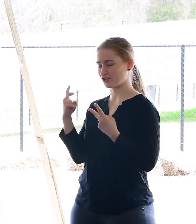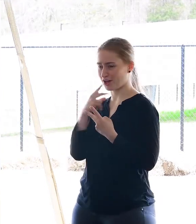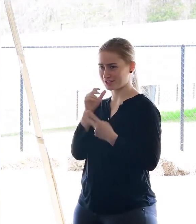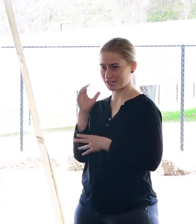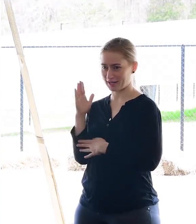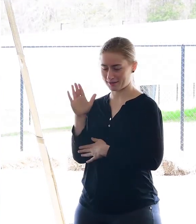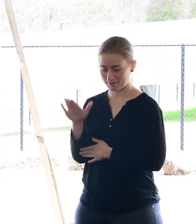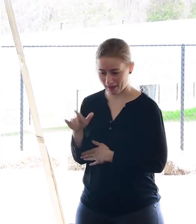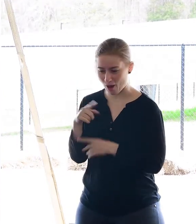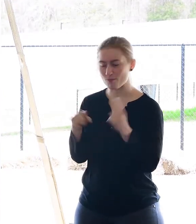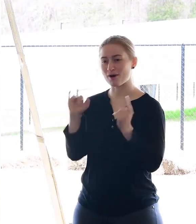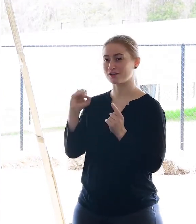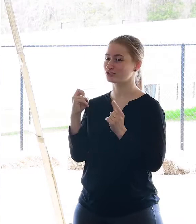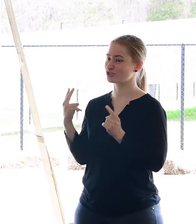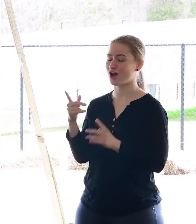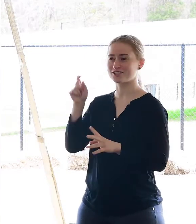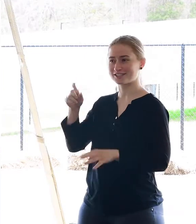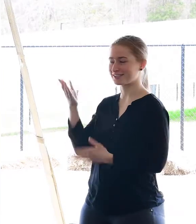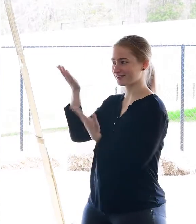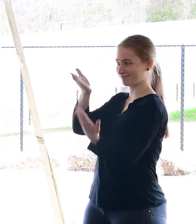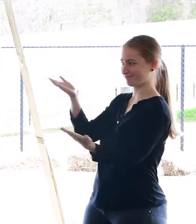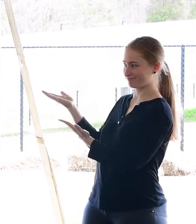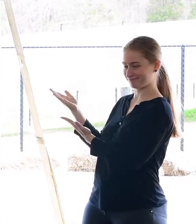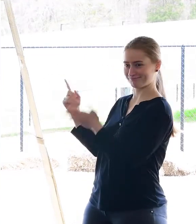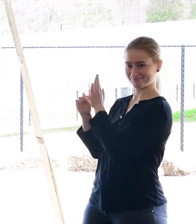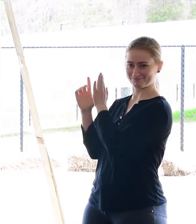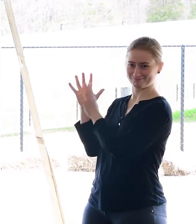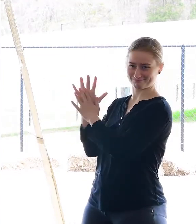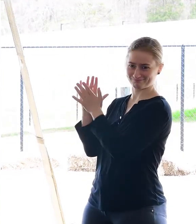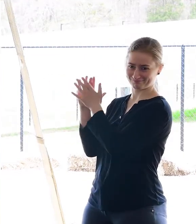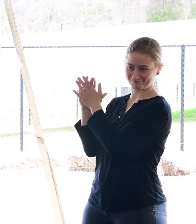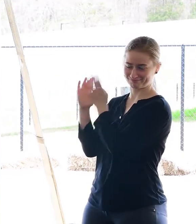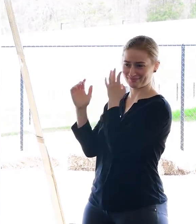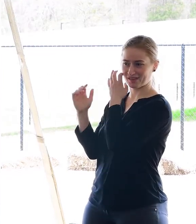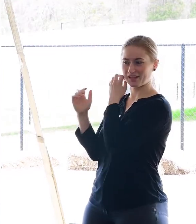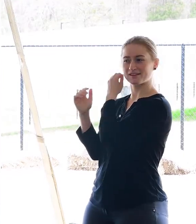but Josh Feldmark needs to take a bow.